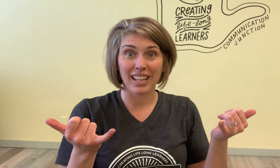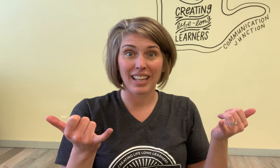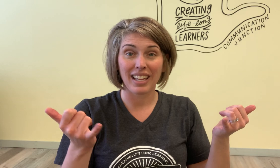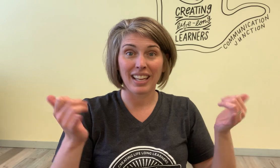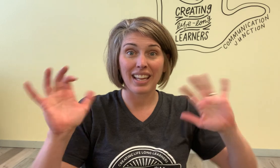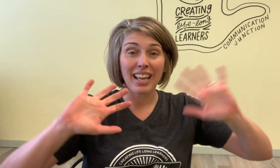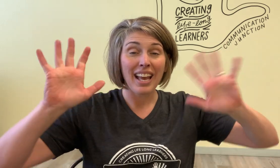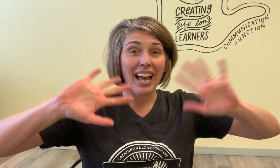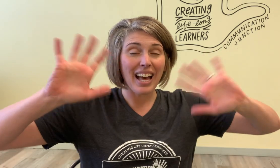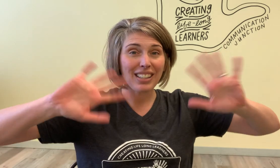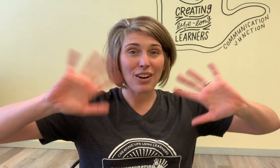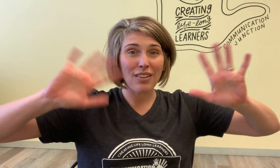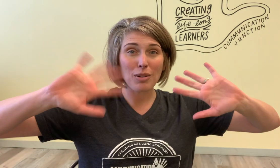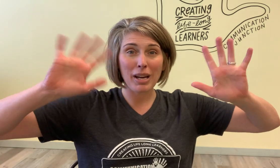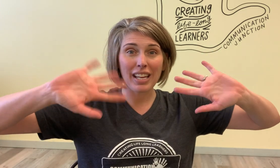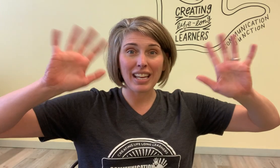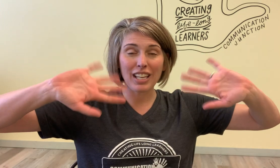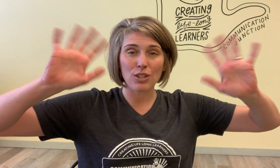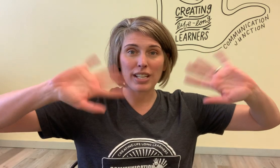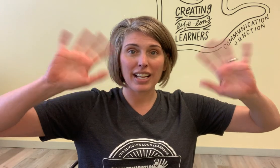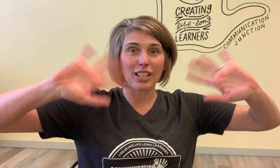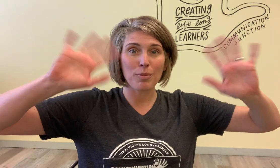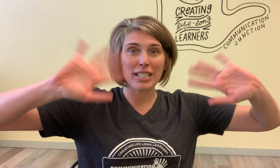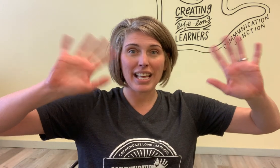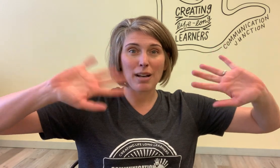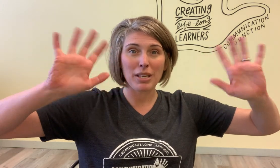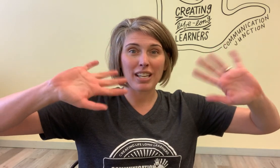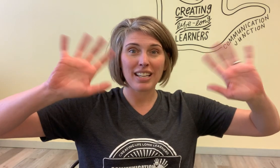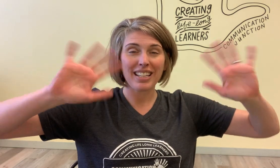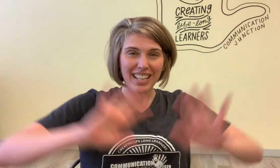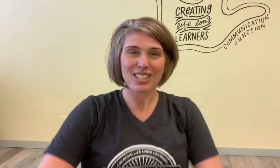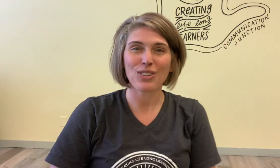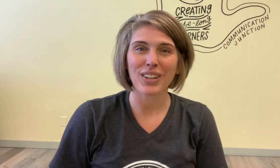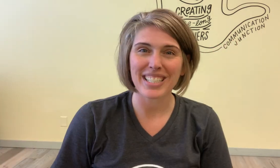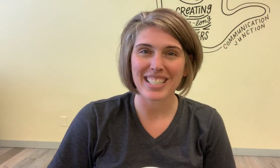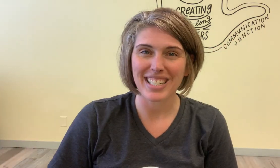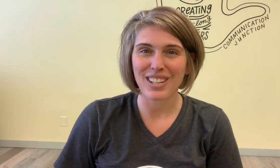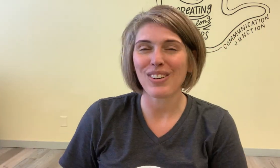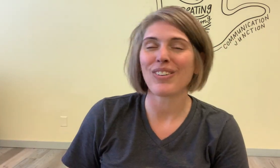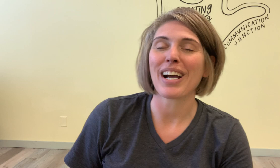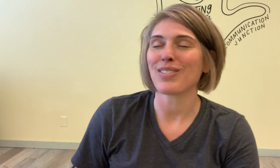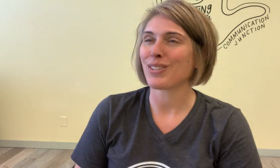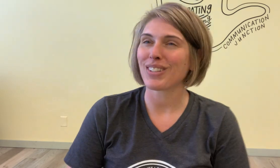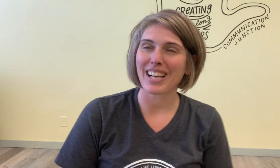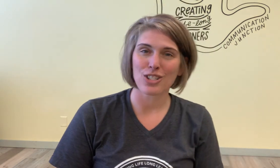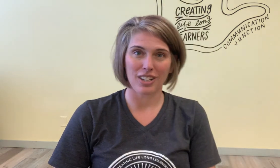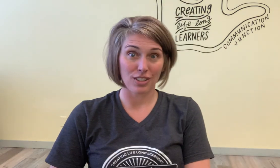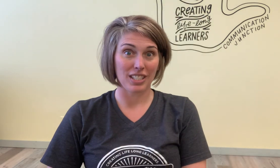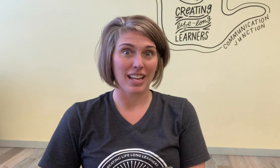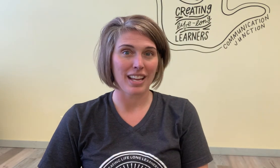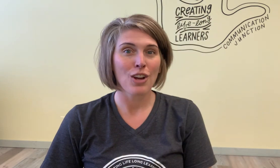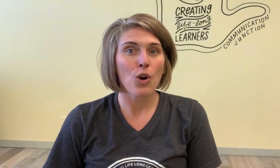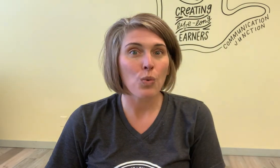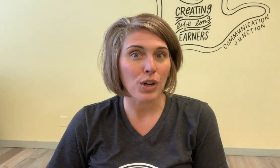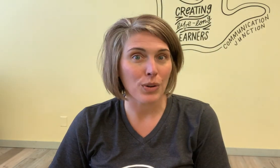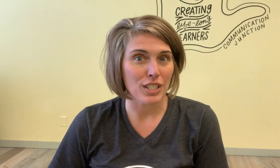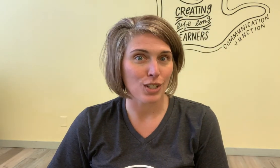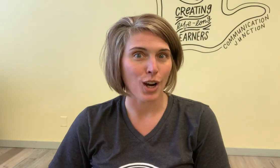today. Hello, everybody. Can you say hello, Miss Abby? It's so great to see you. I'm so glad you're here today. We're going to talk